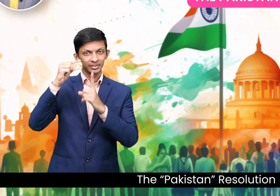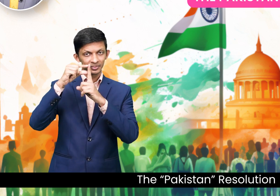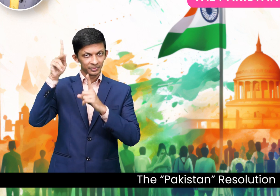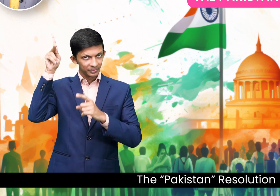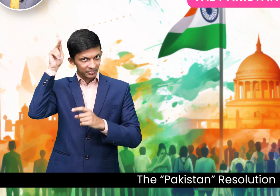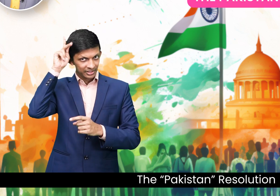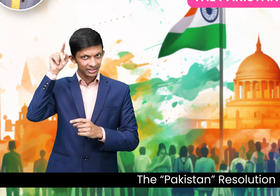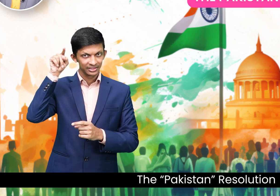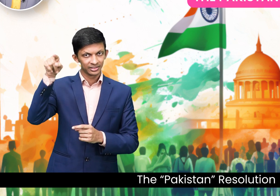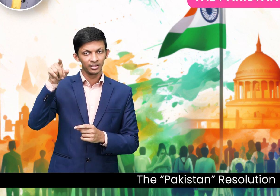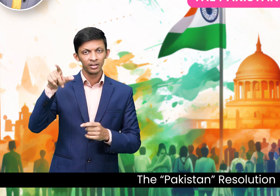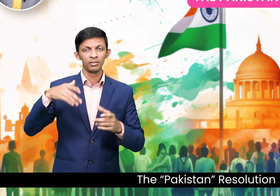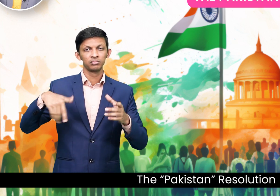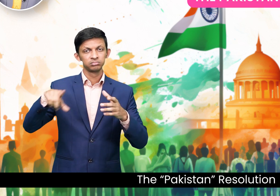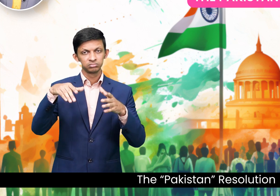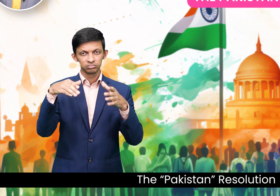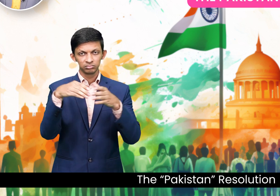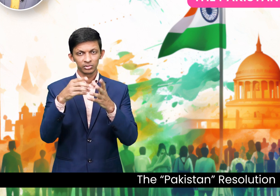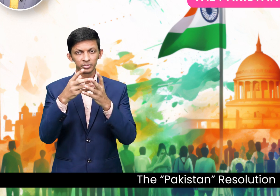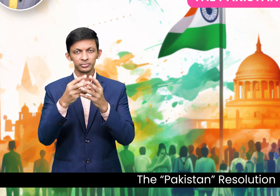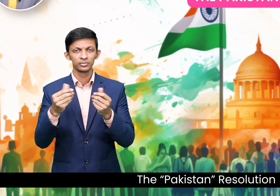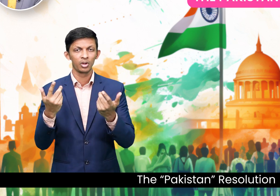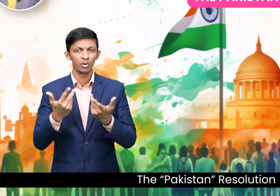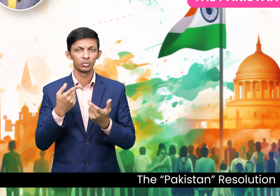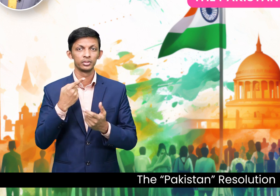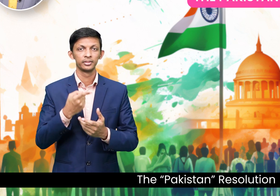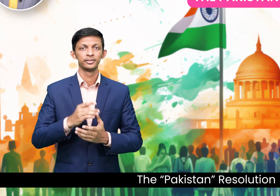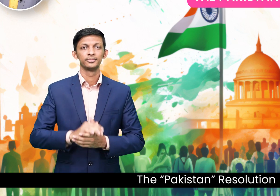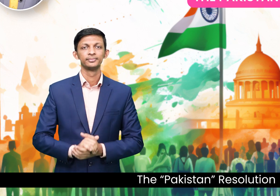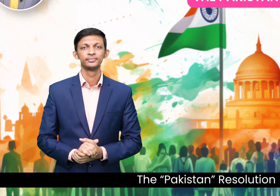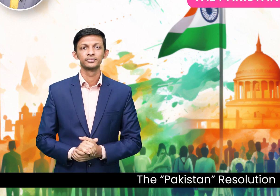The Pakistan Resolution.